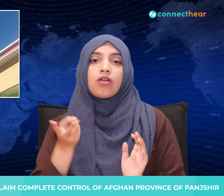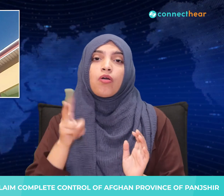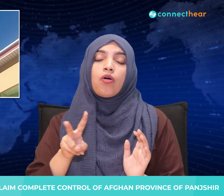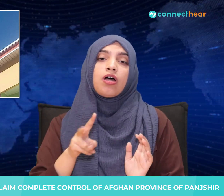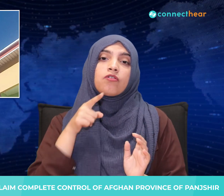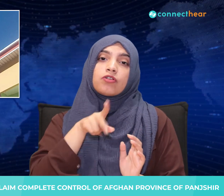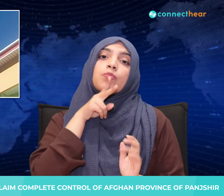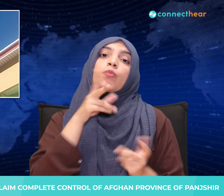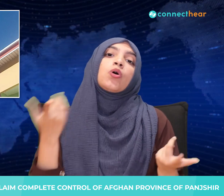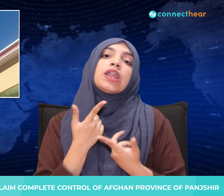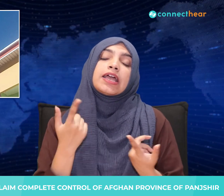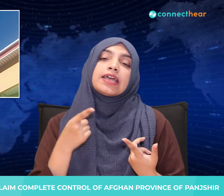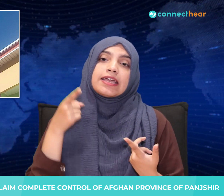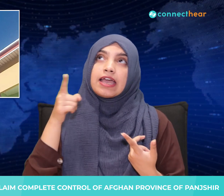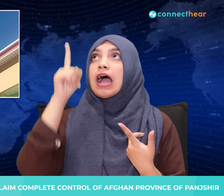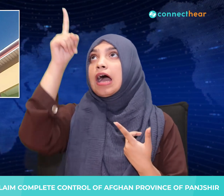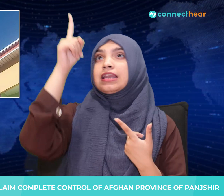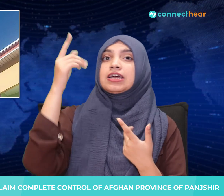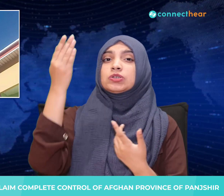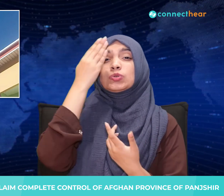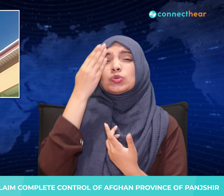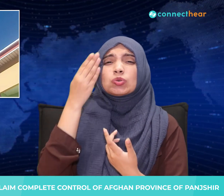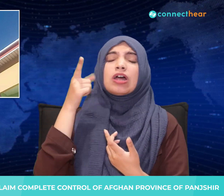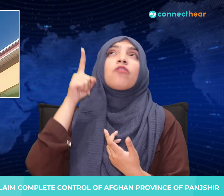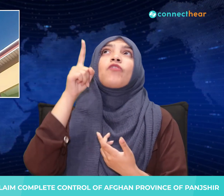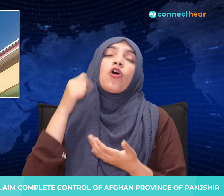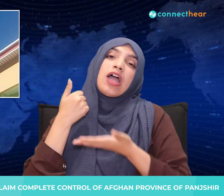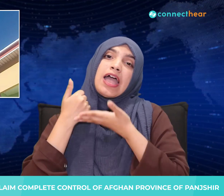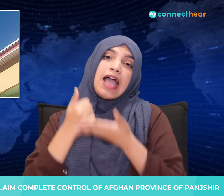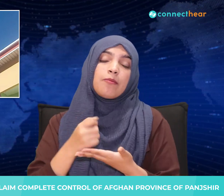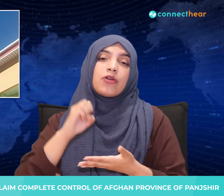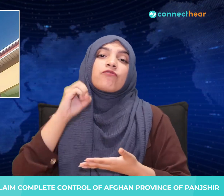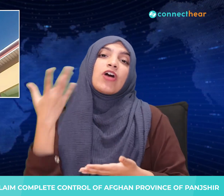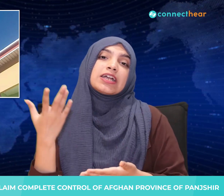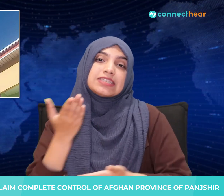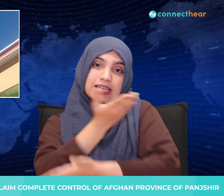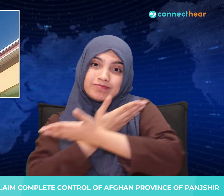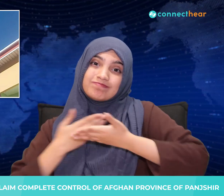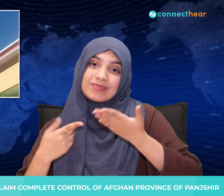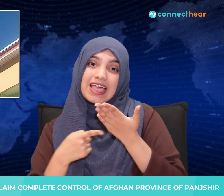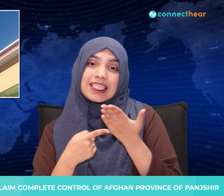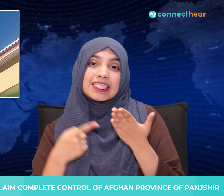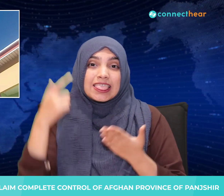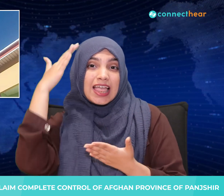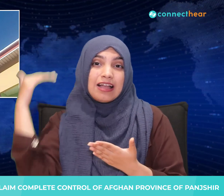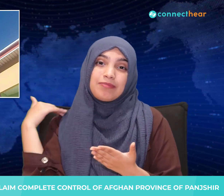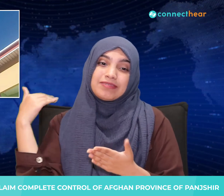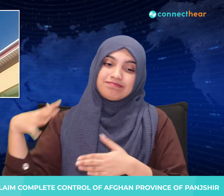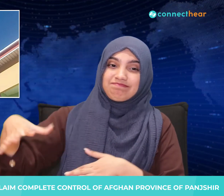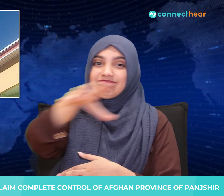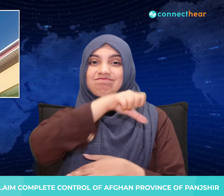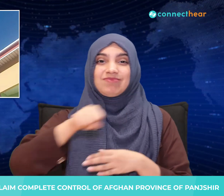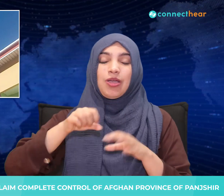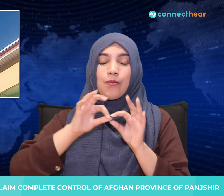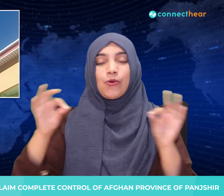God and the support of our people, the latest efforts towards complete security in the